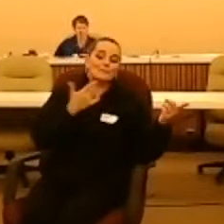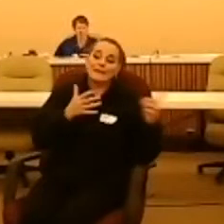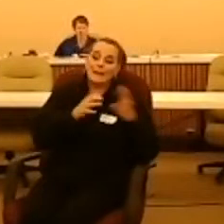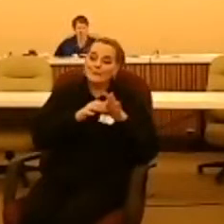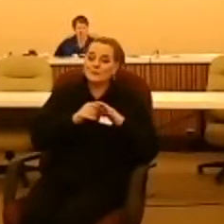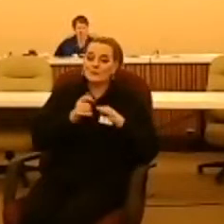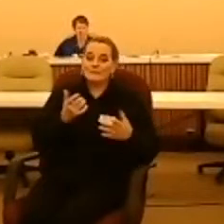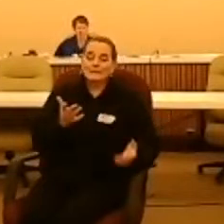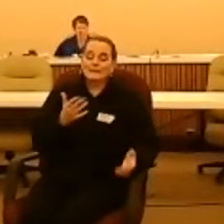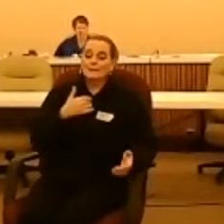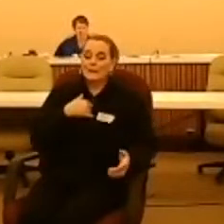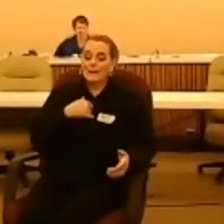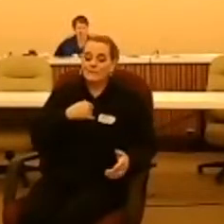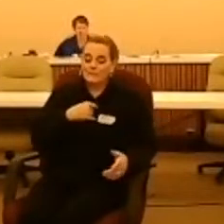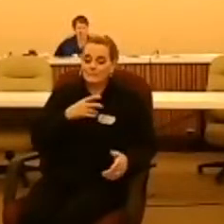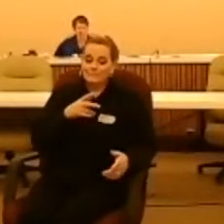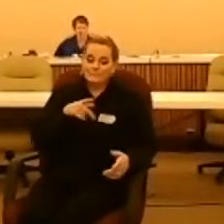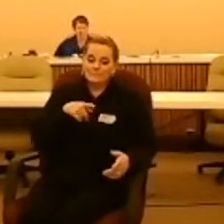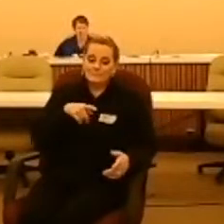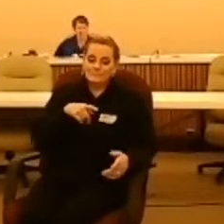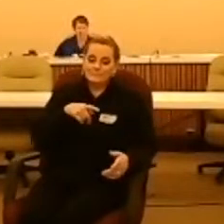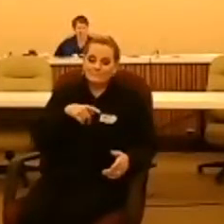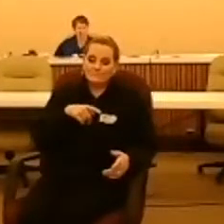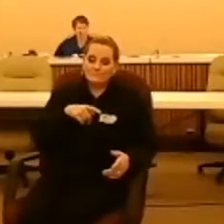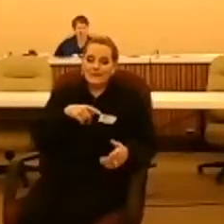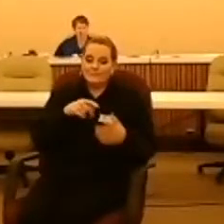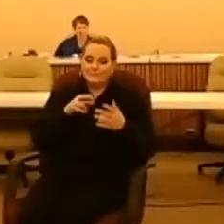there is a provision here that says that we could give us